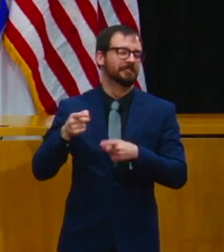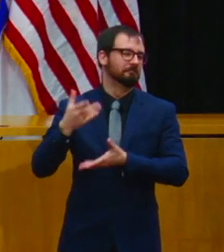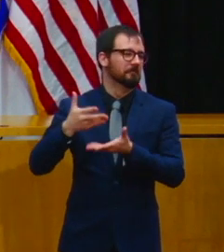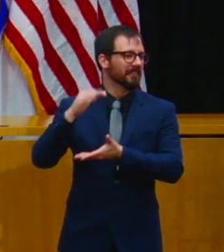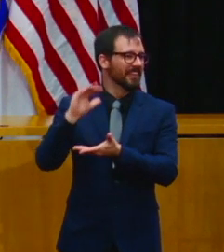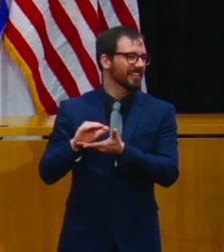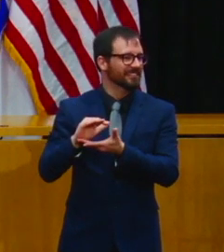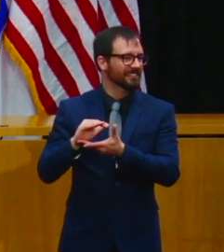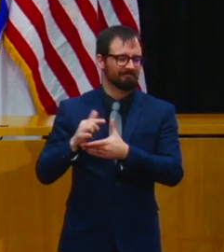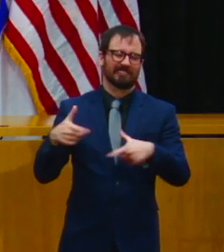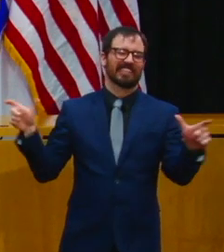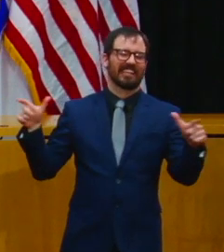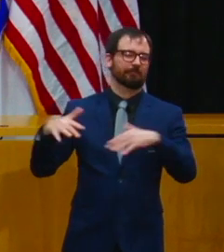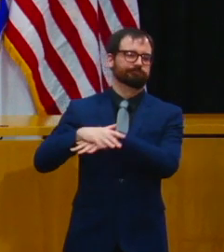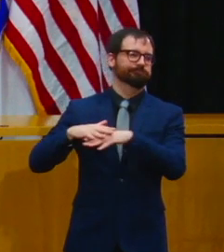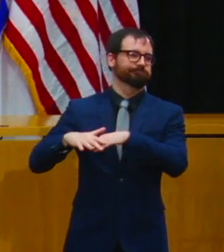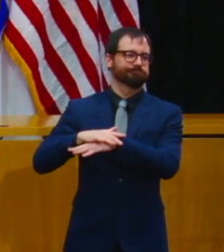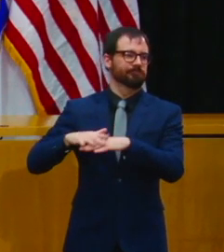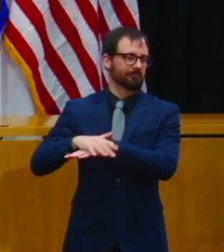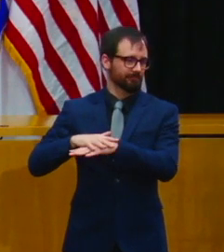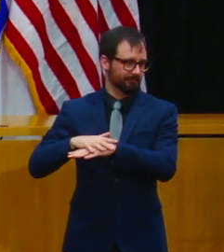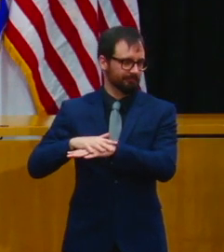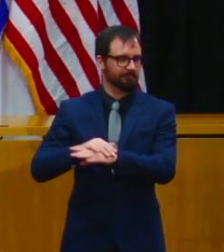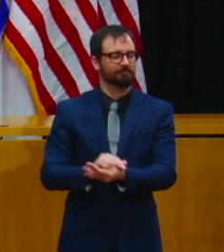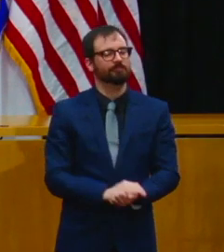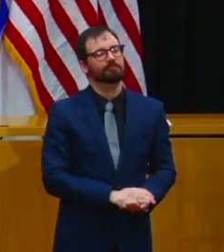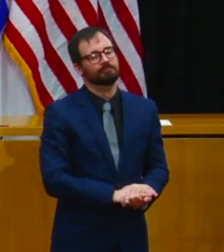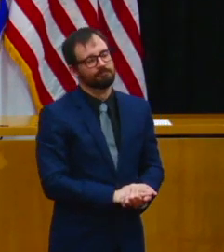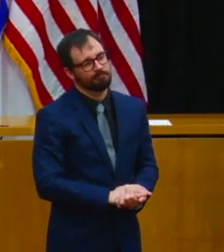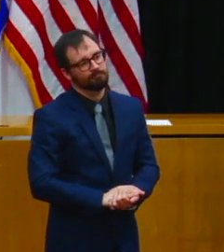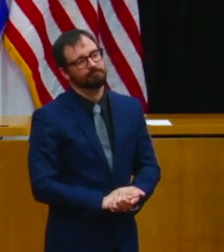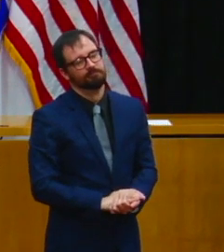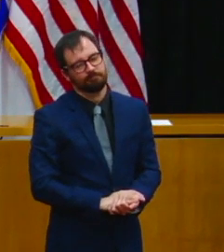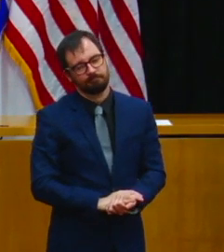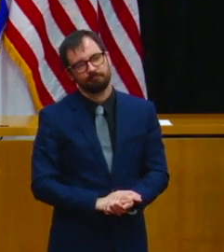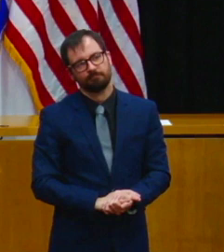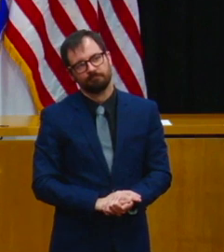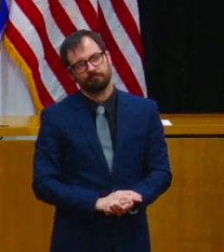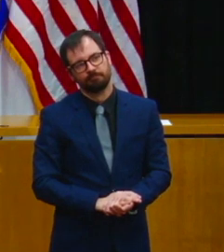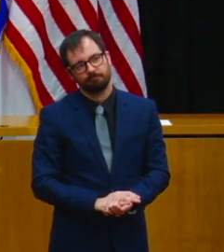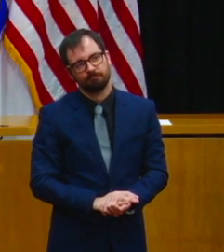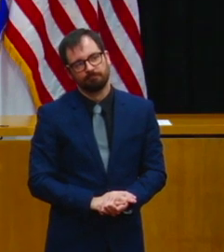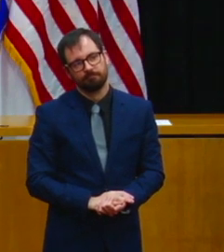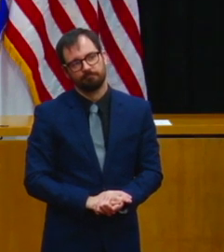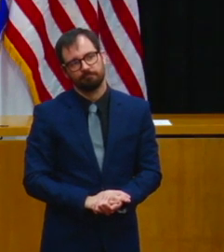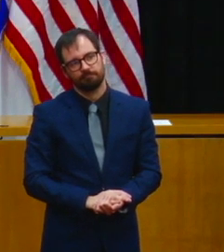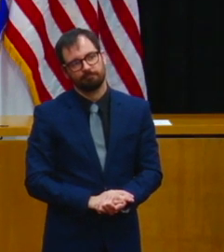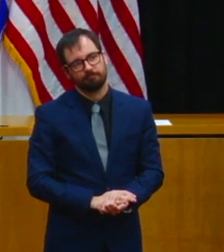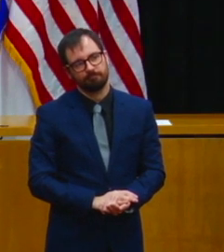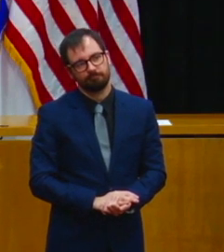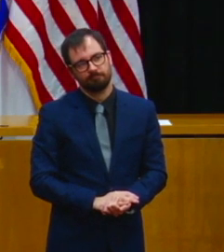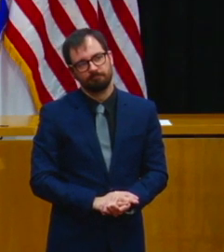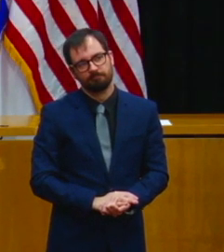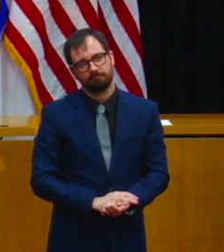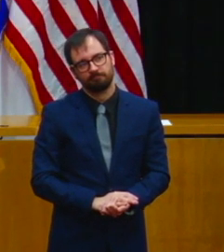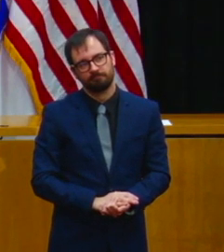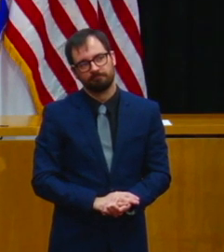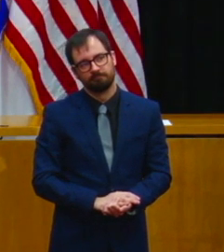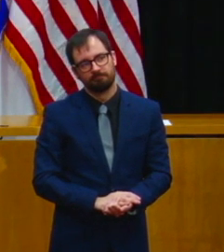There would be nothing to preclude a local board of health from saying we have 15 positive cases in their community.